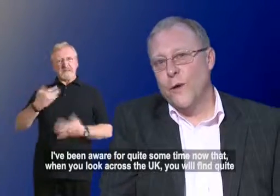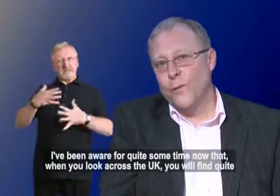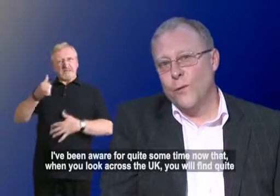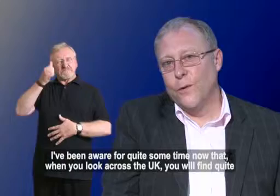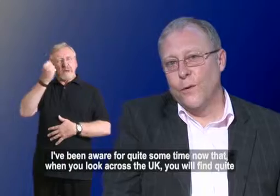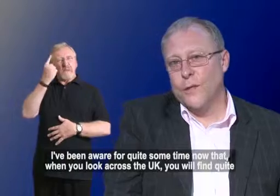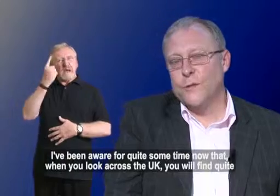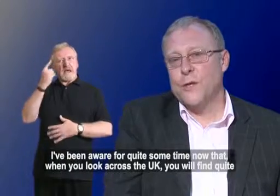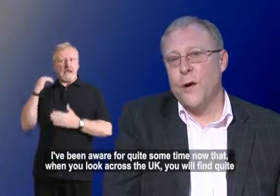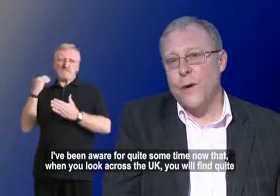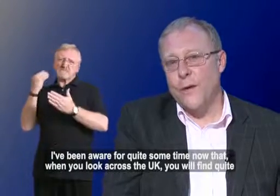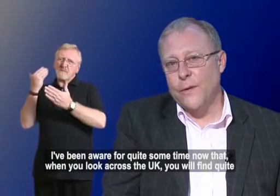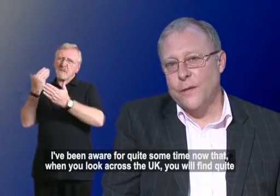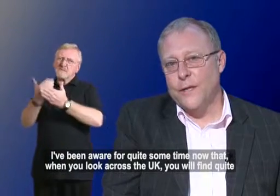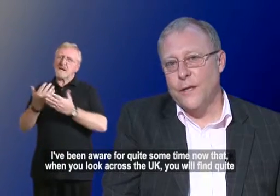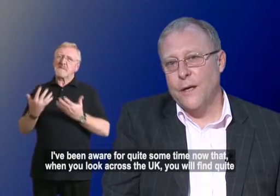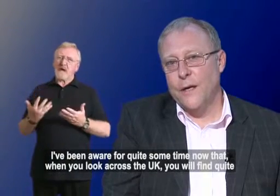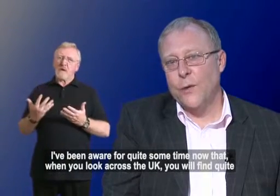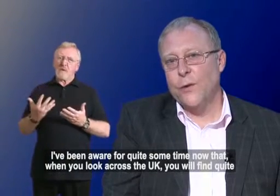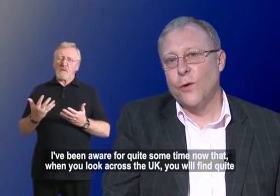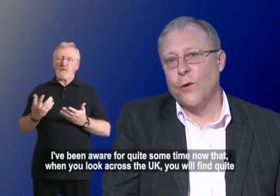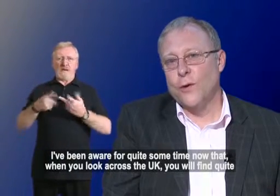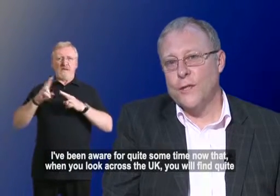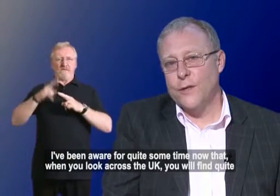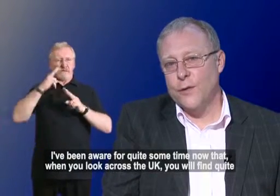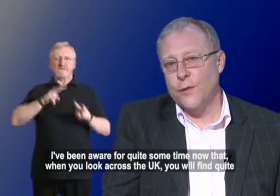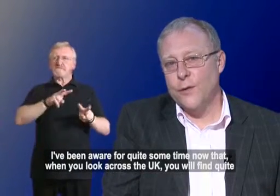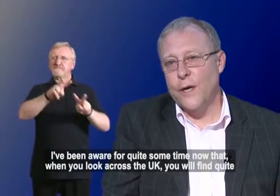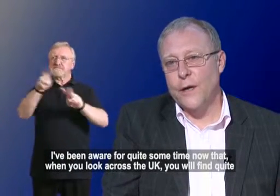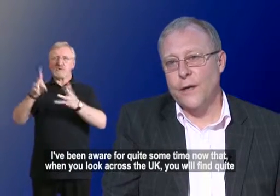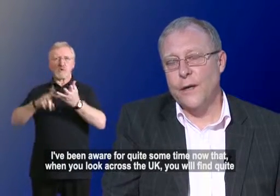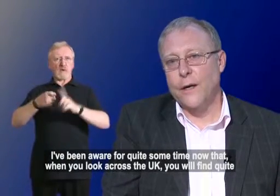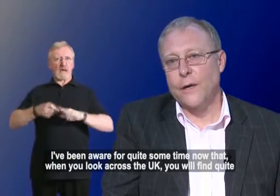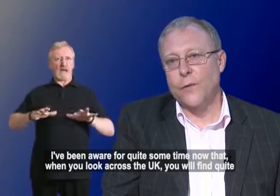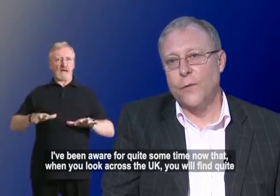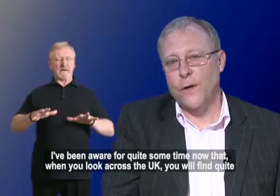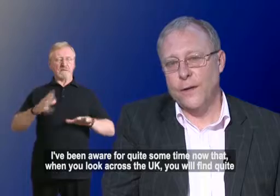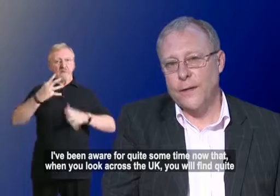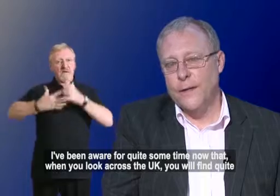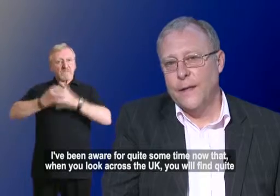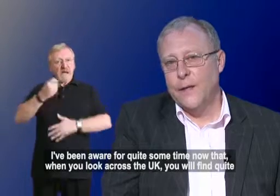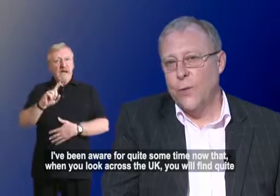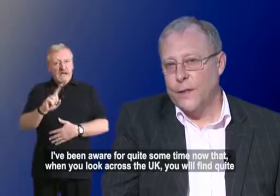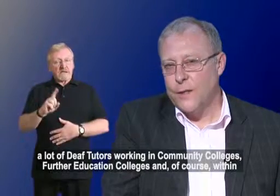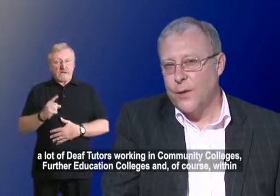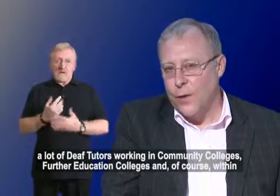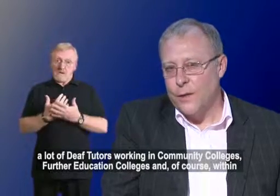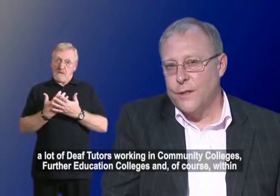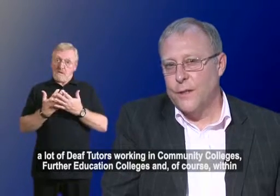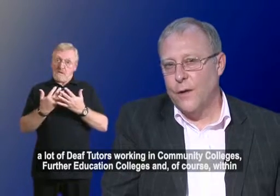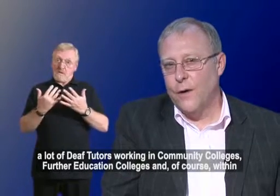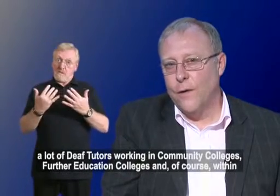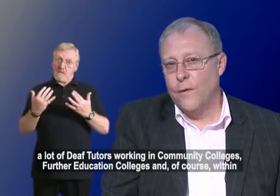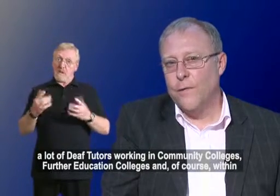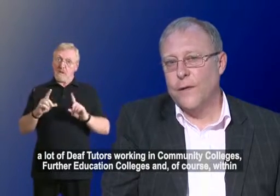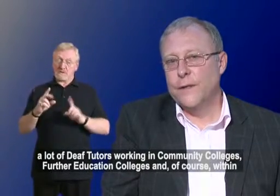I've been aware for quite some time now that when you look across the UK, you will find quite a